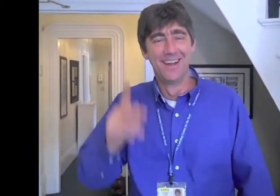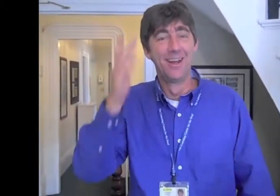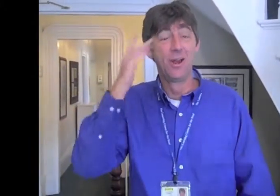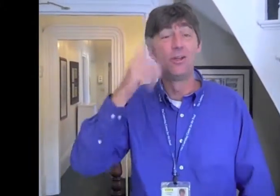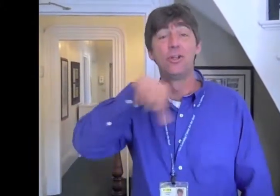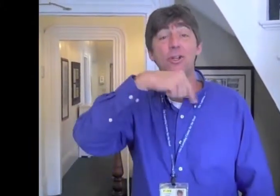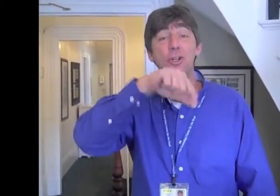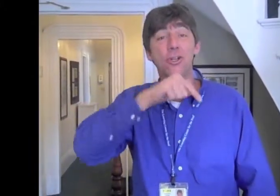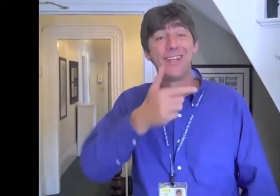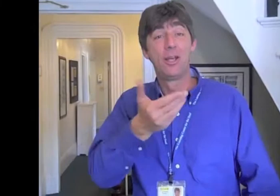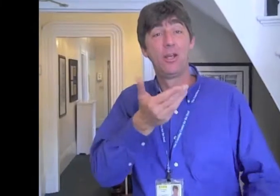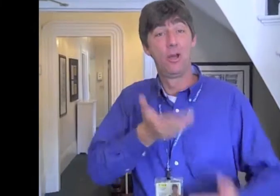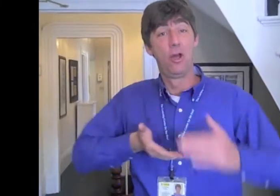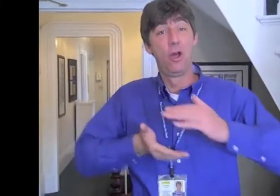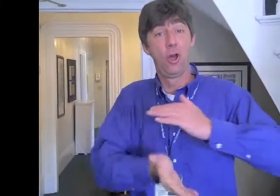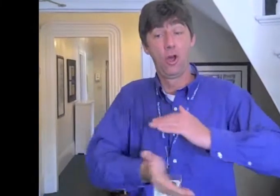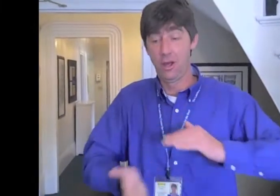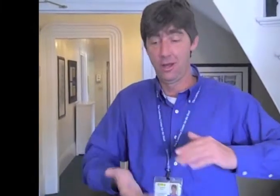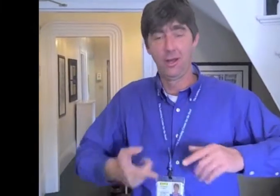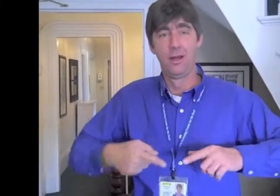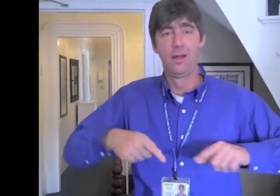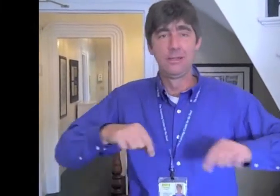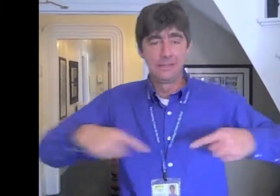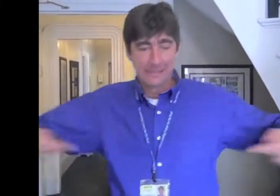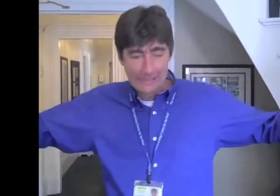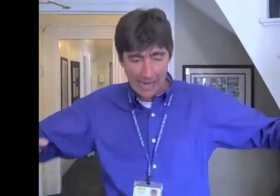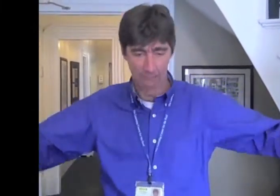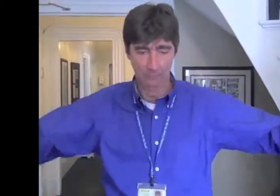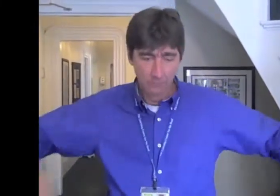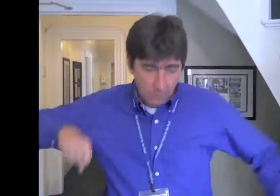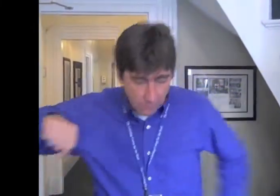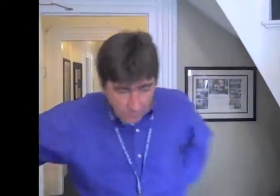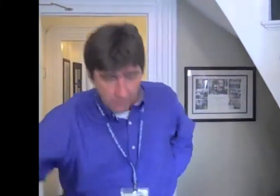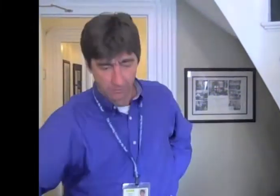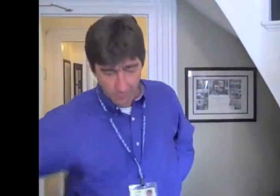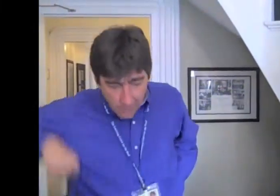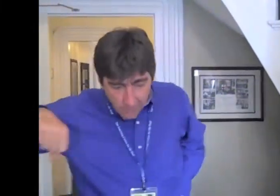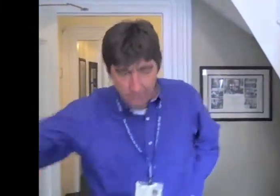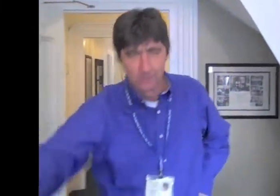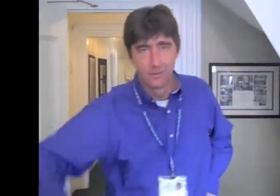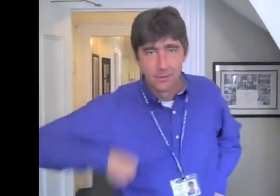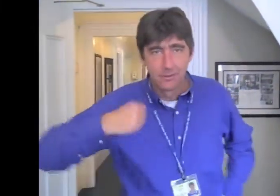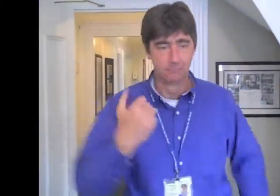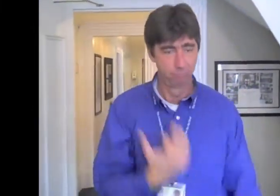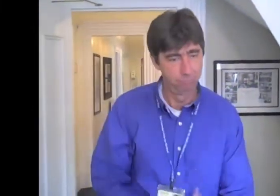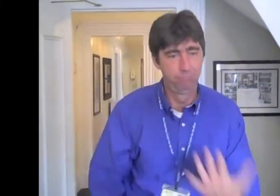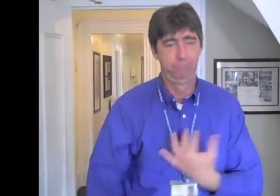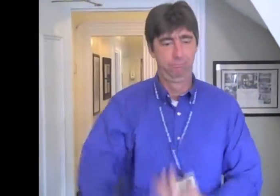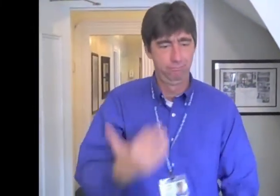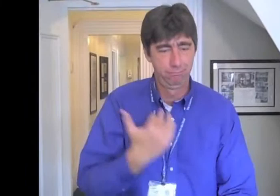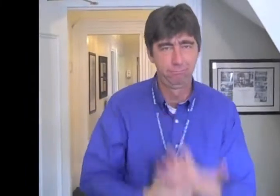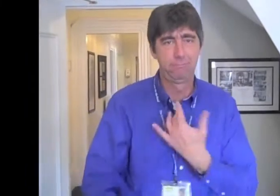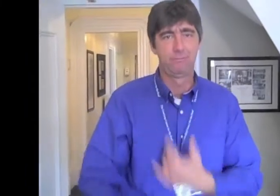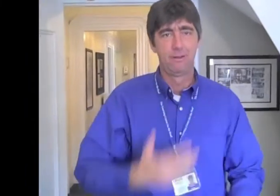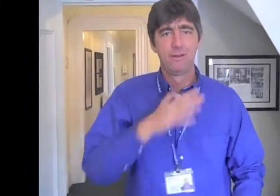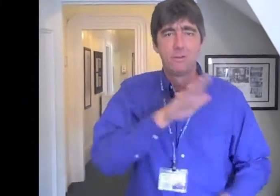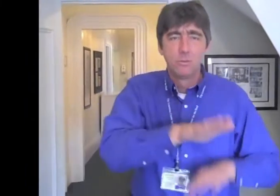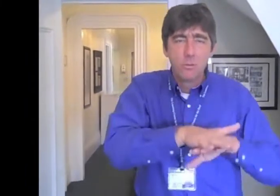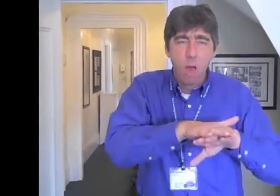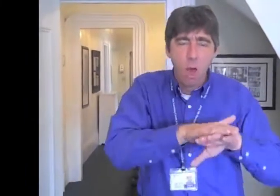But, and... Actually, you know the way that they roasted their turkey, they had a nice big rotisserie set up over the fire, and they slowly